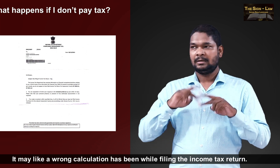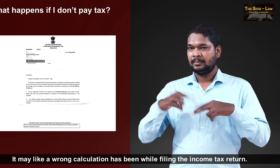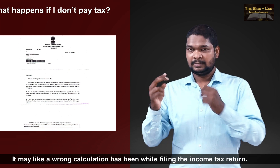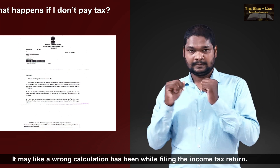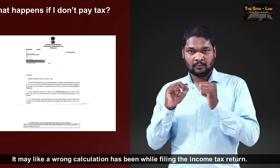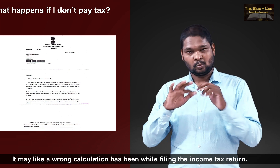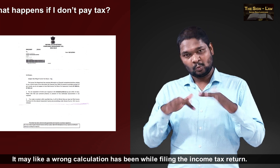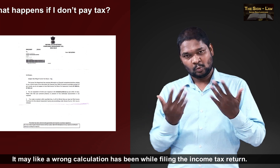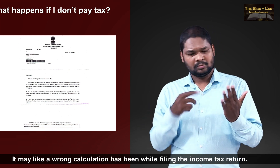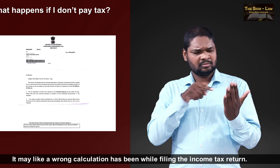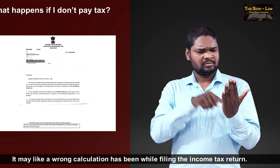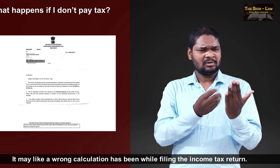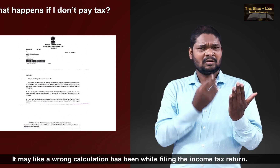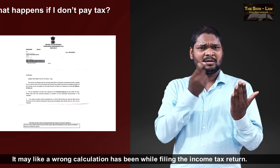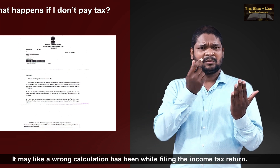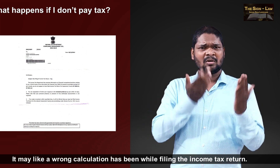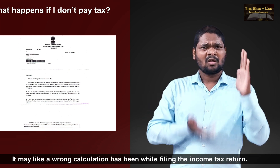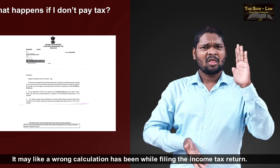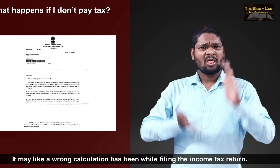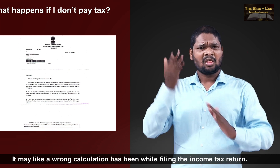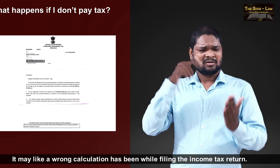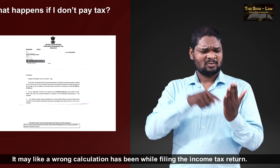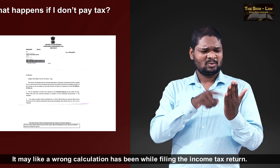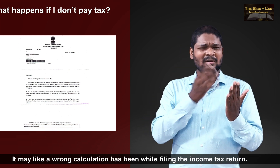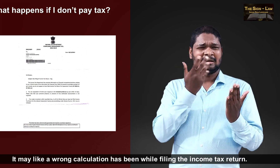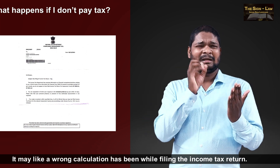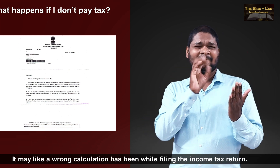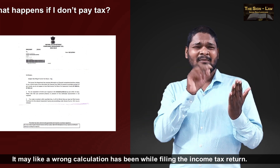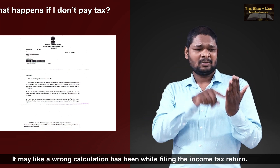it may like a wrong calculation has been while filing the income tax return.